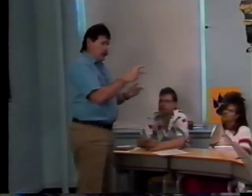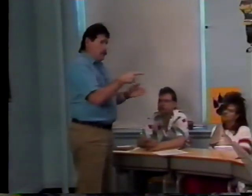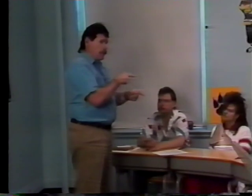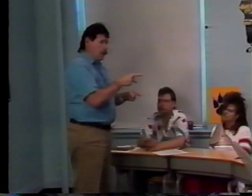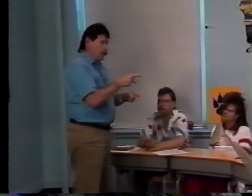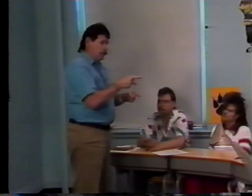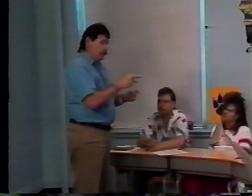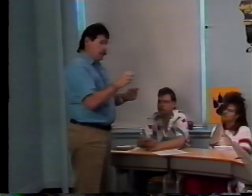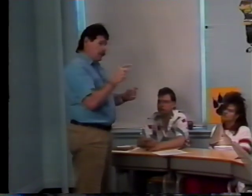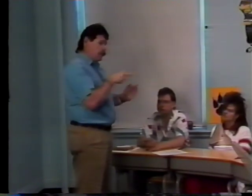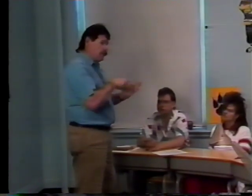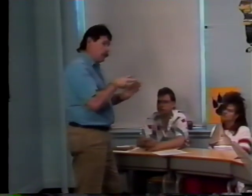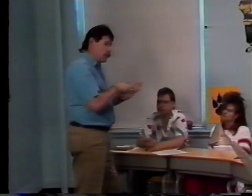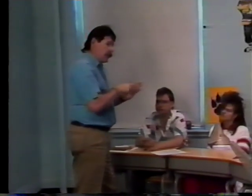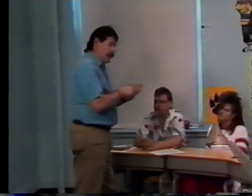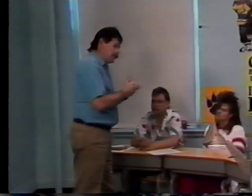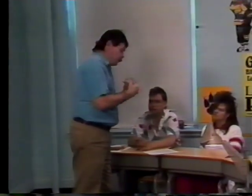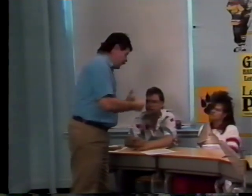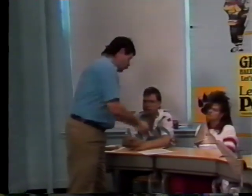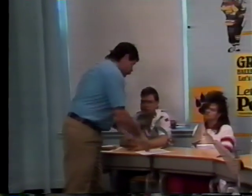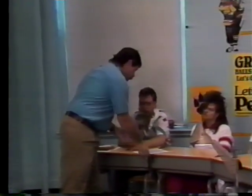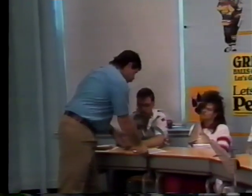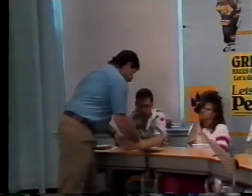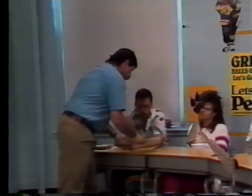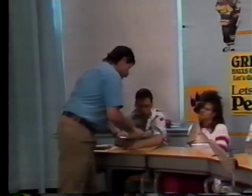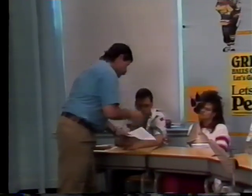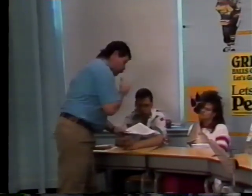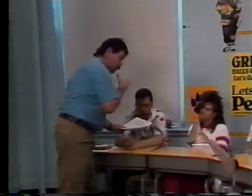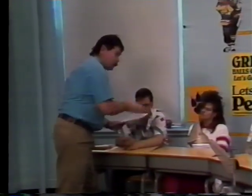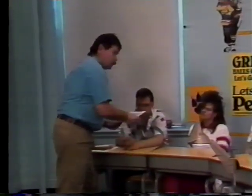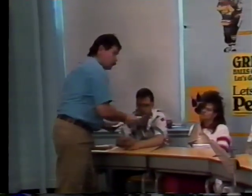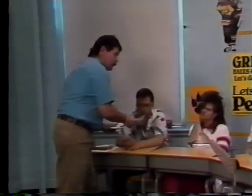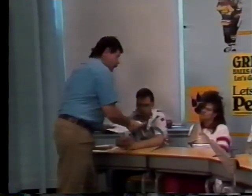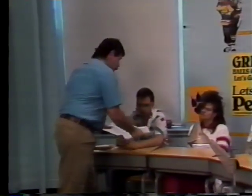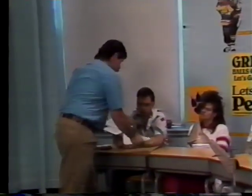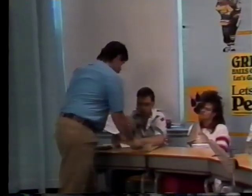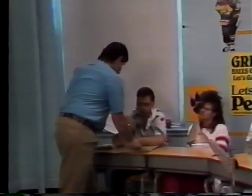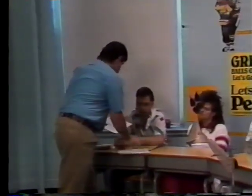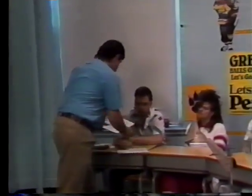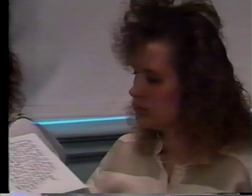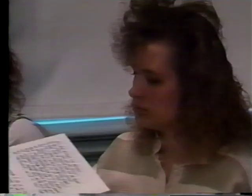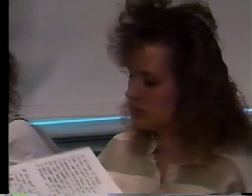the poems just to look at for now. Okay?